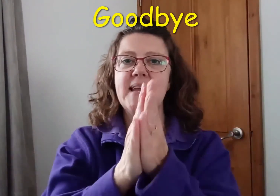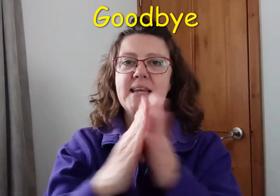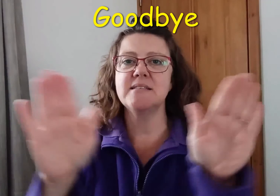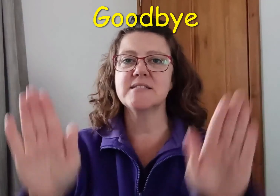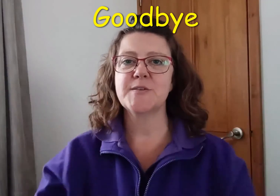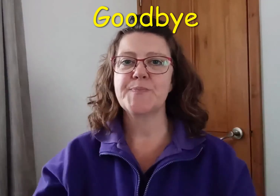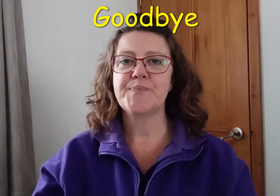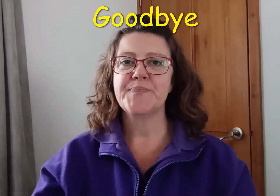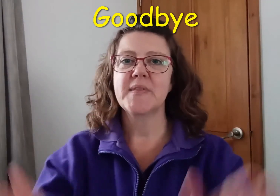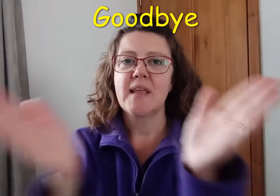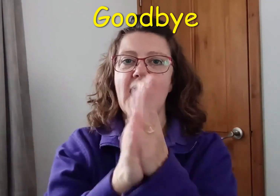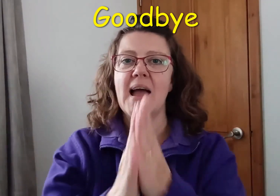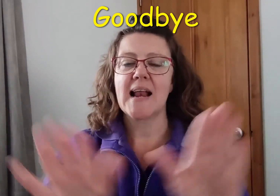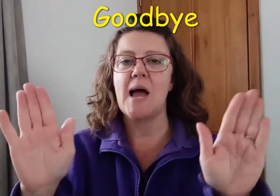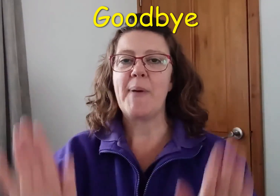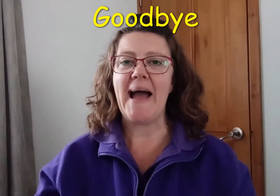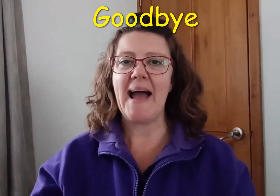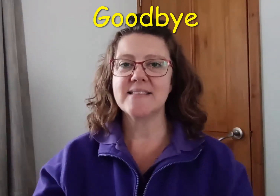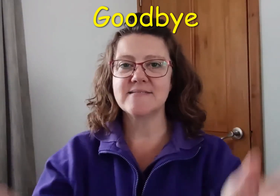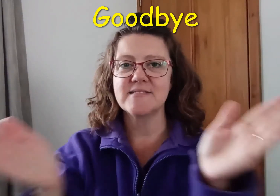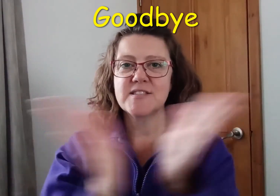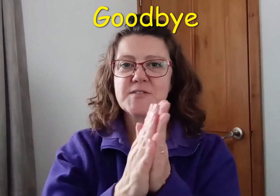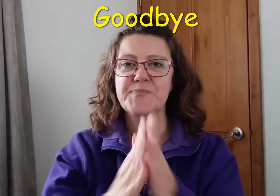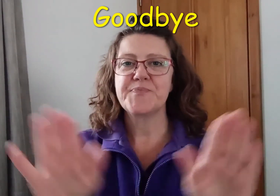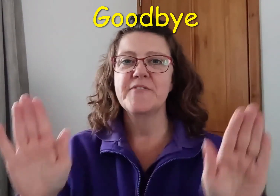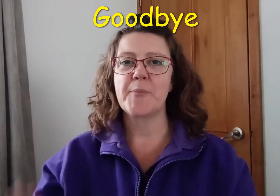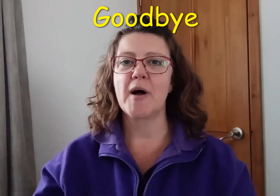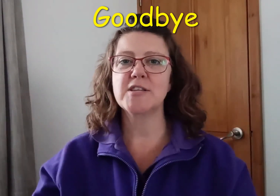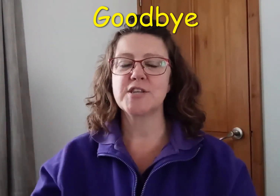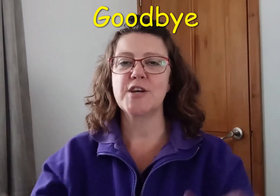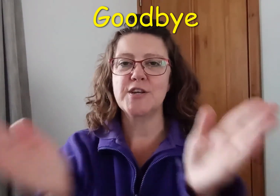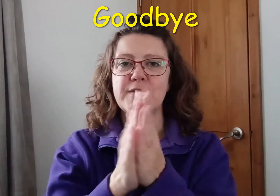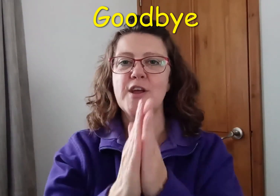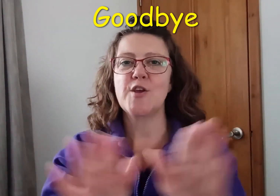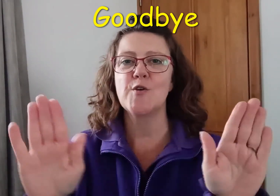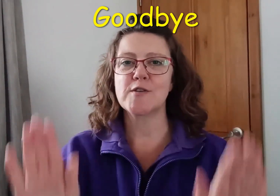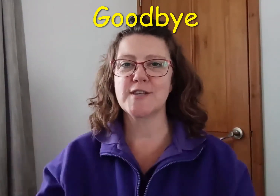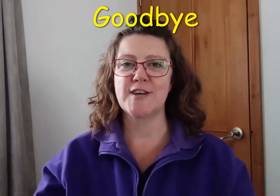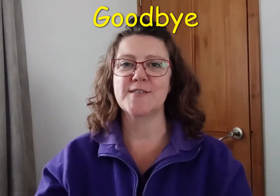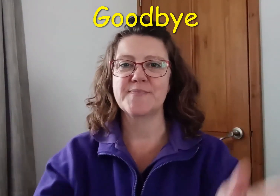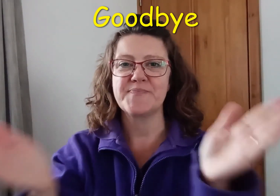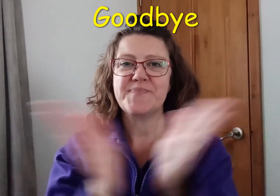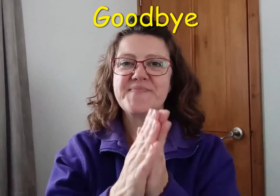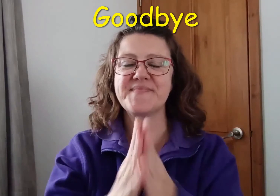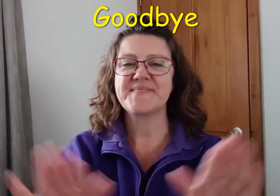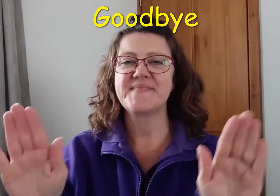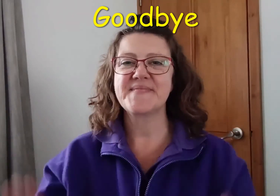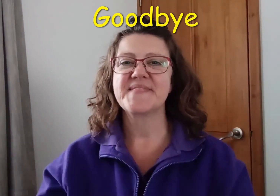knees and clap our hands. For my turn, your turn.